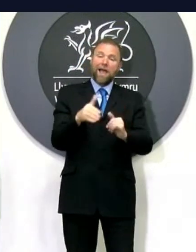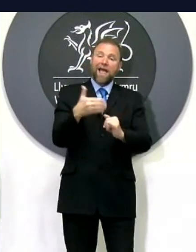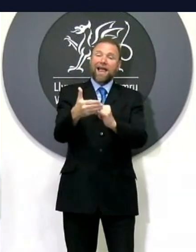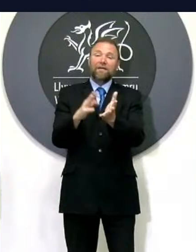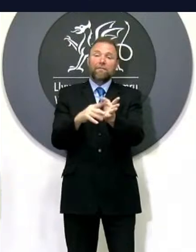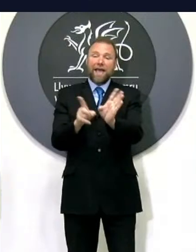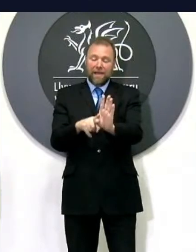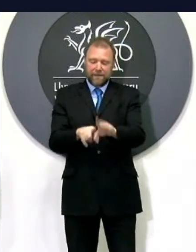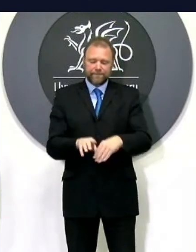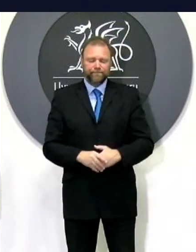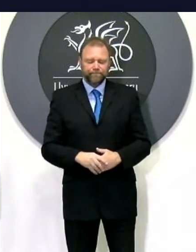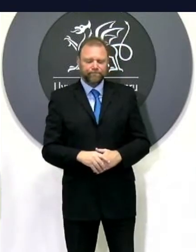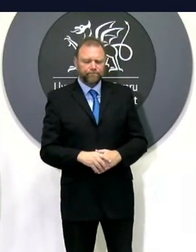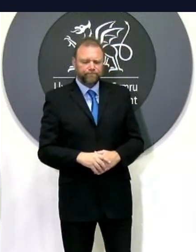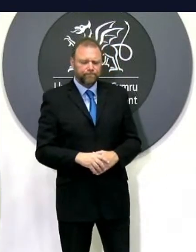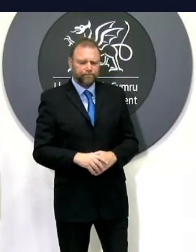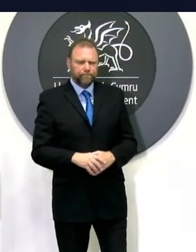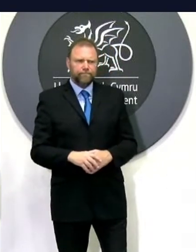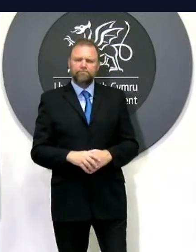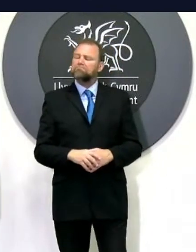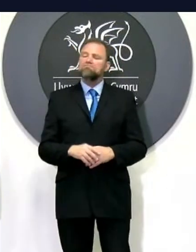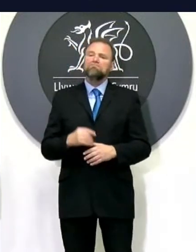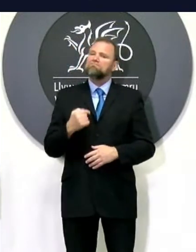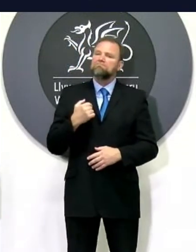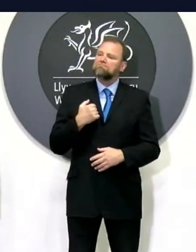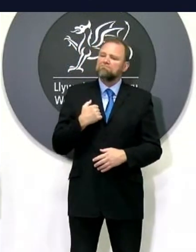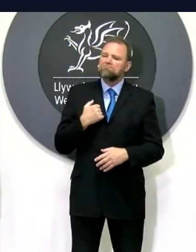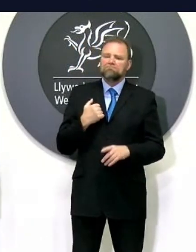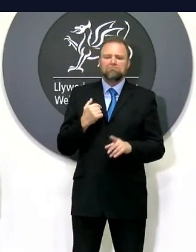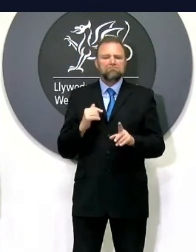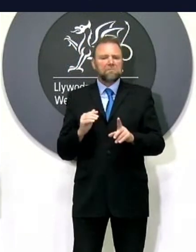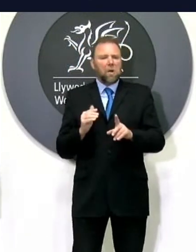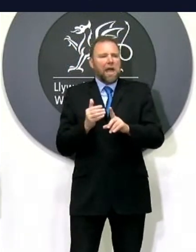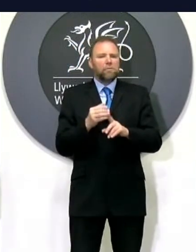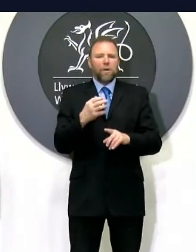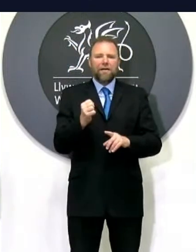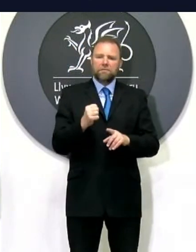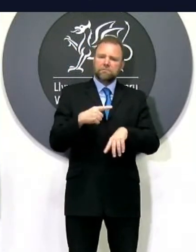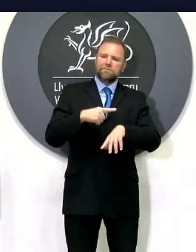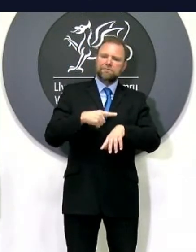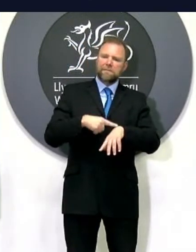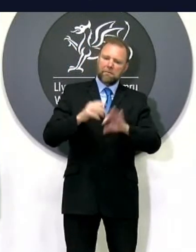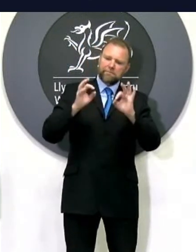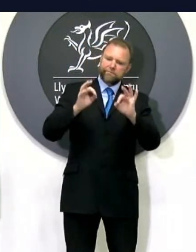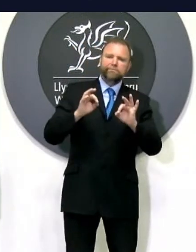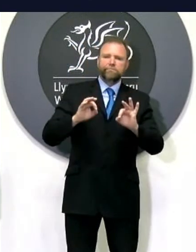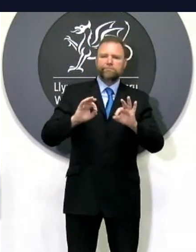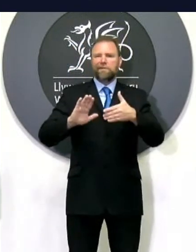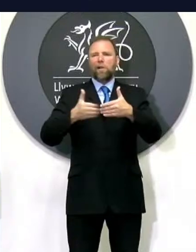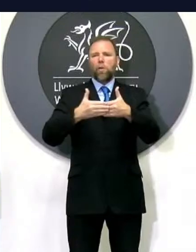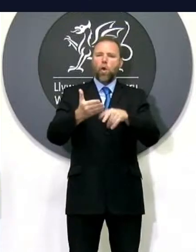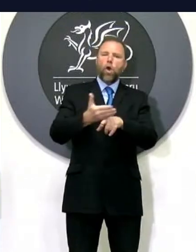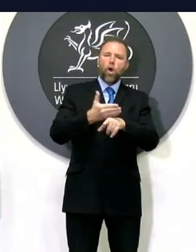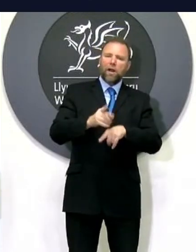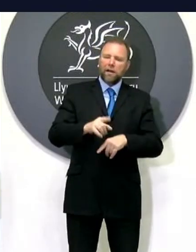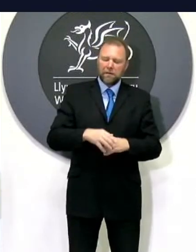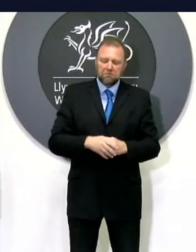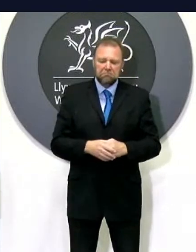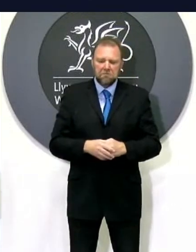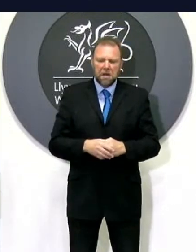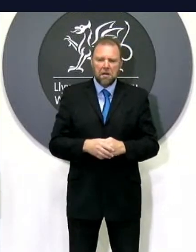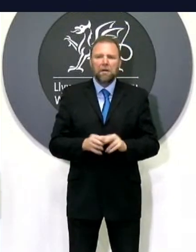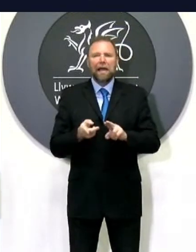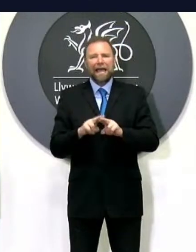May. We don't intend to have a curfew, provided that the same course of action is taken across